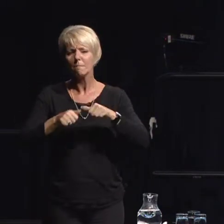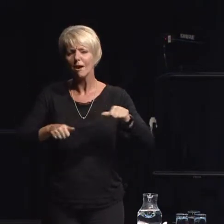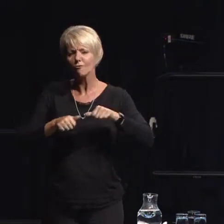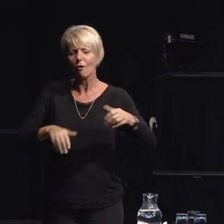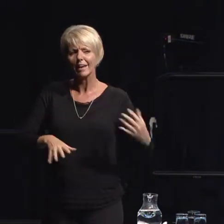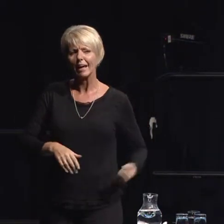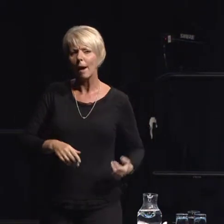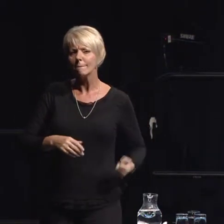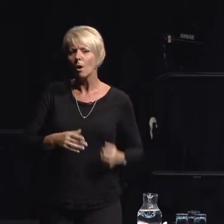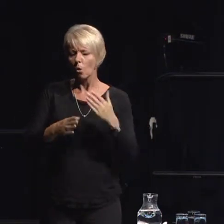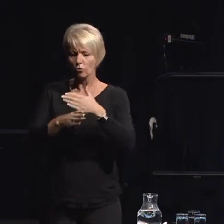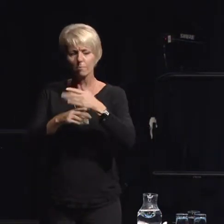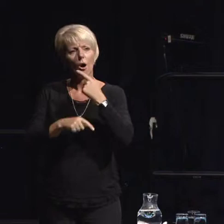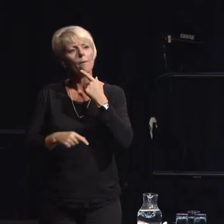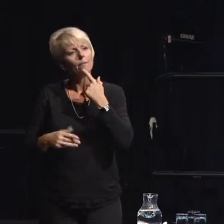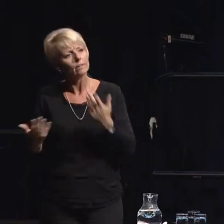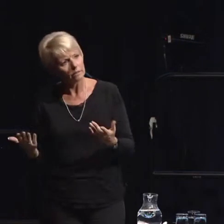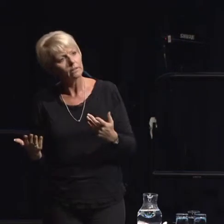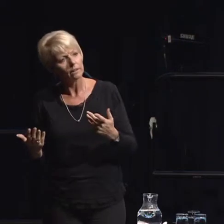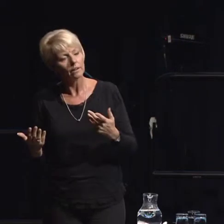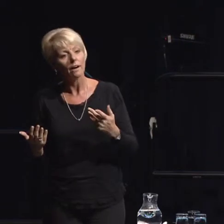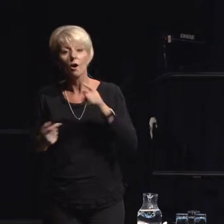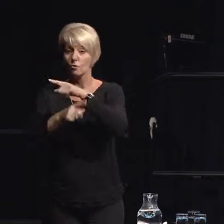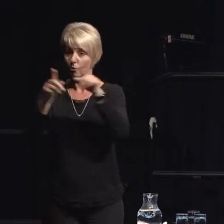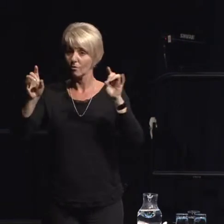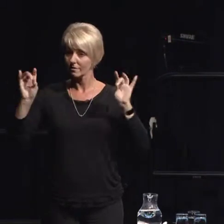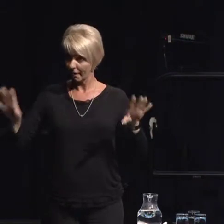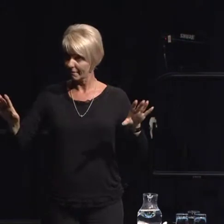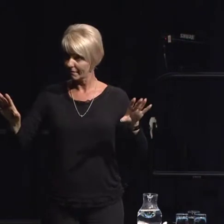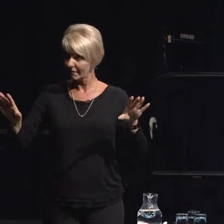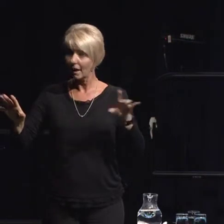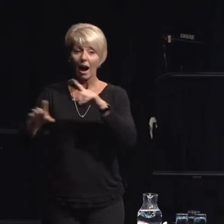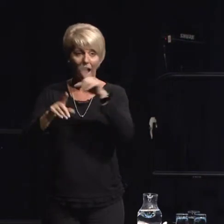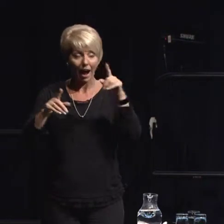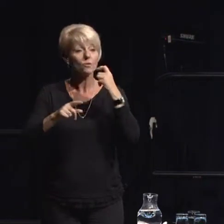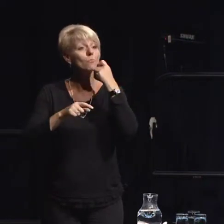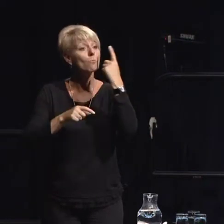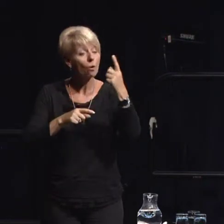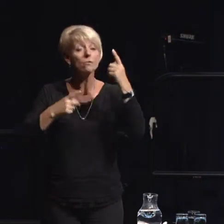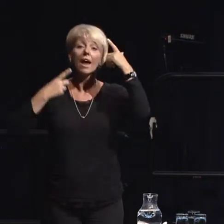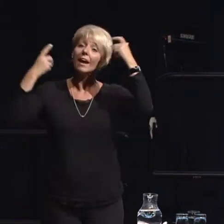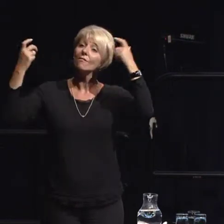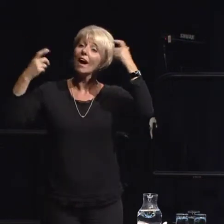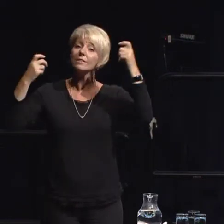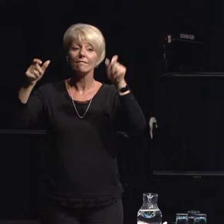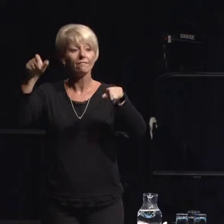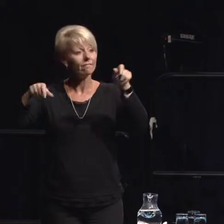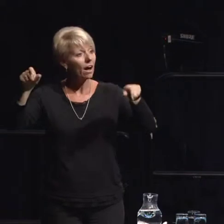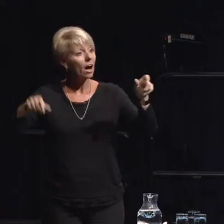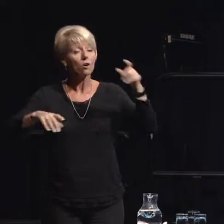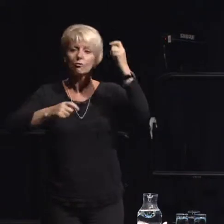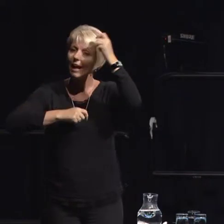income or job title. You are tomorrow's innovators, carers,